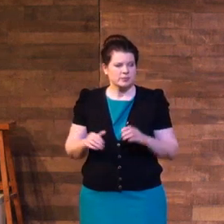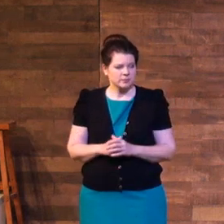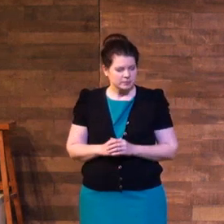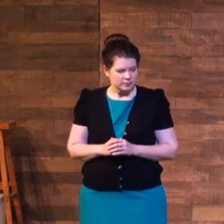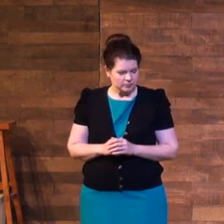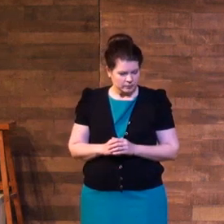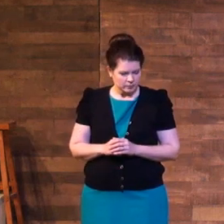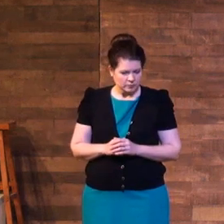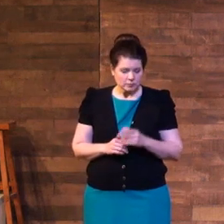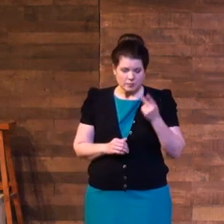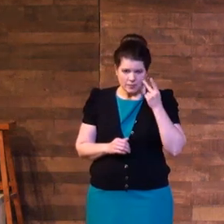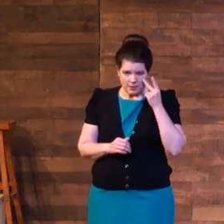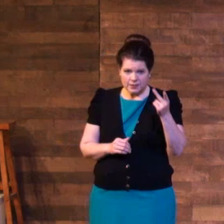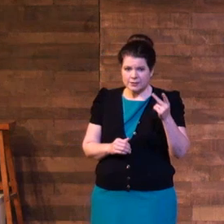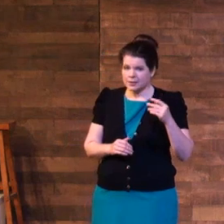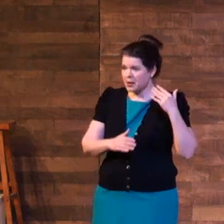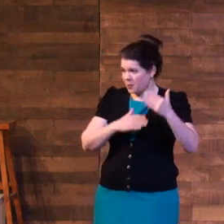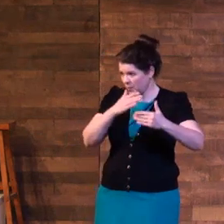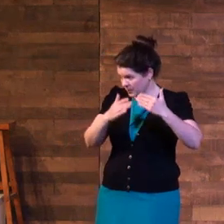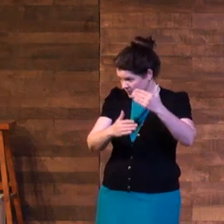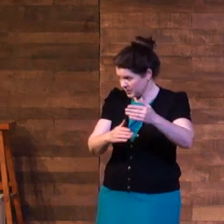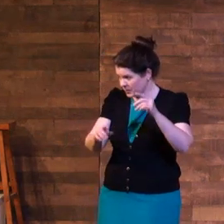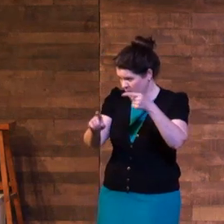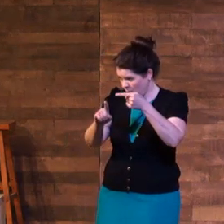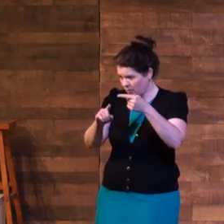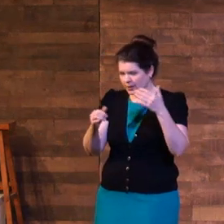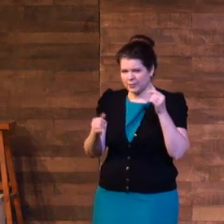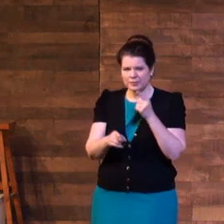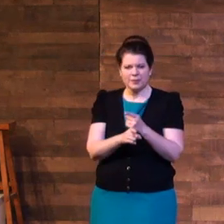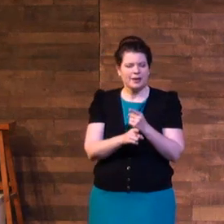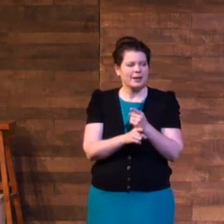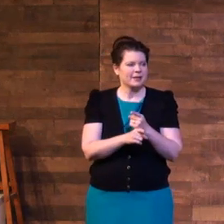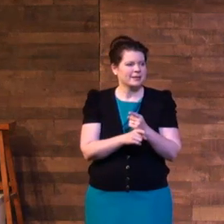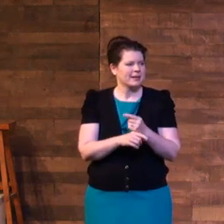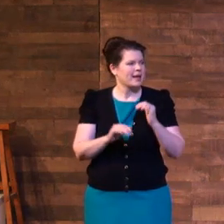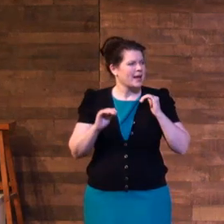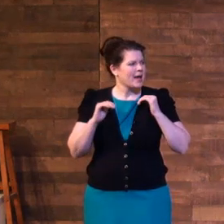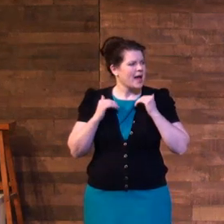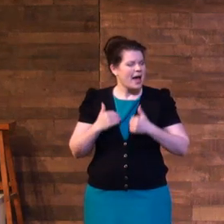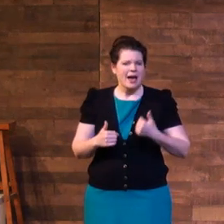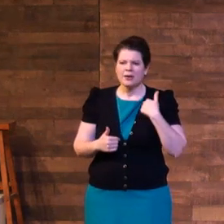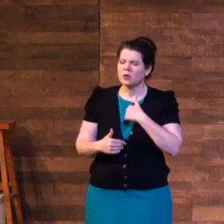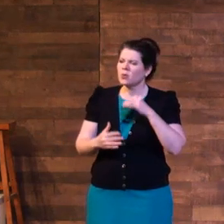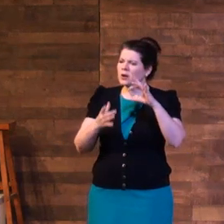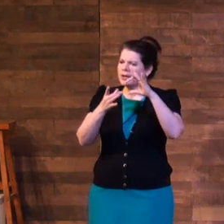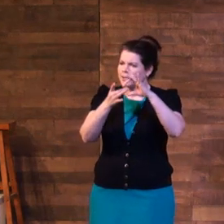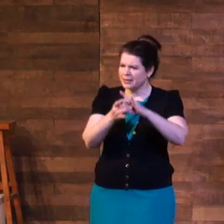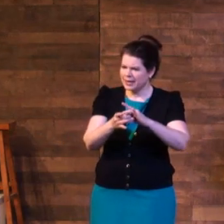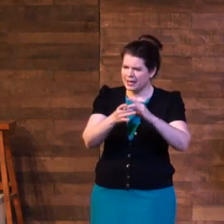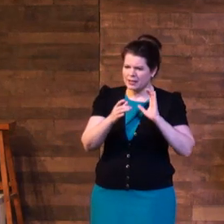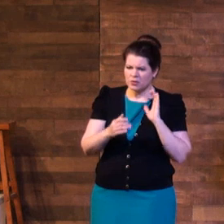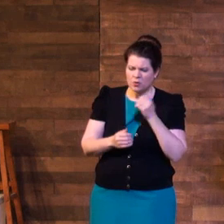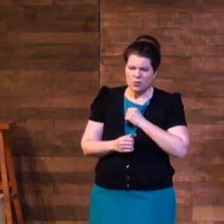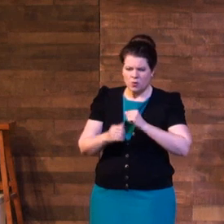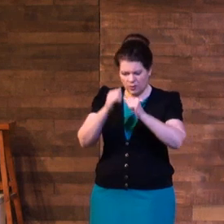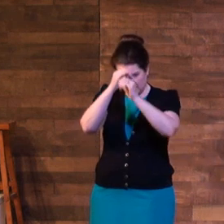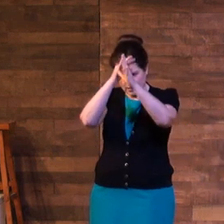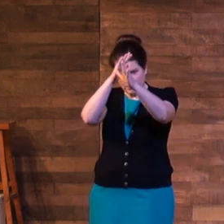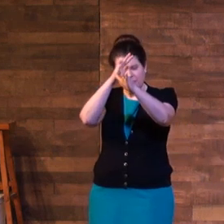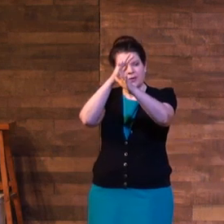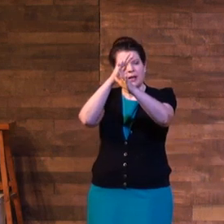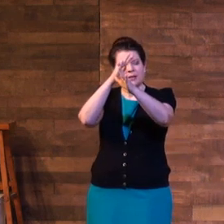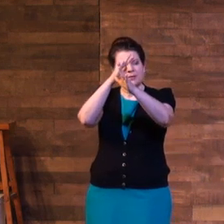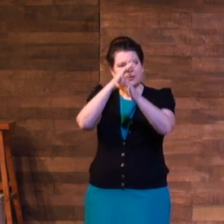And you see where this is going, right? So how do we connect with our Father with the same